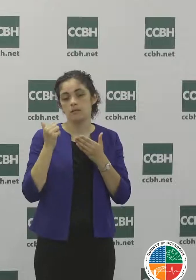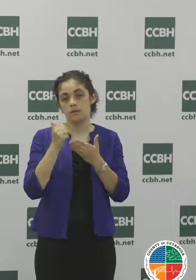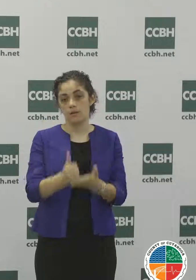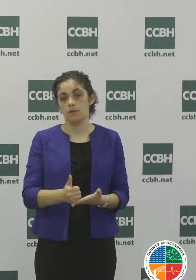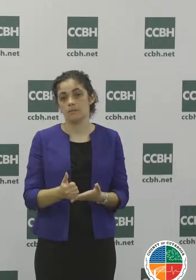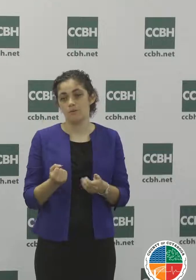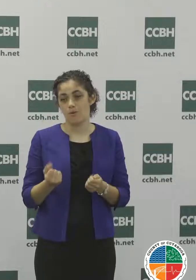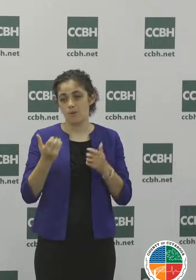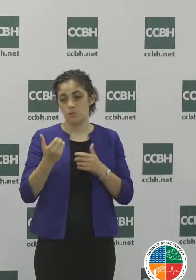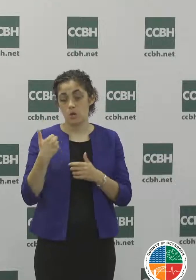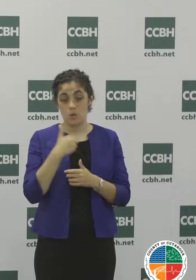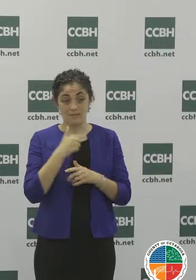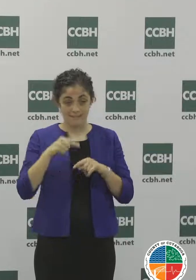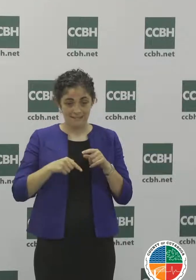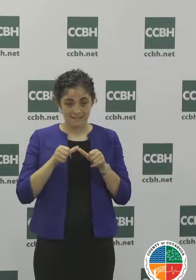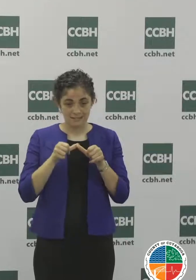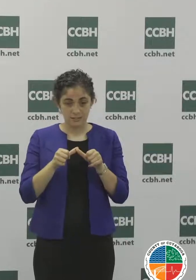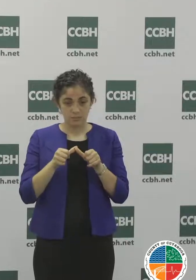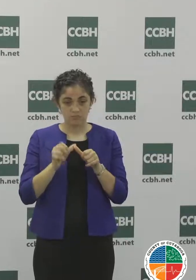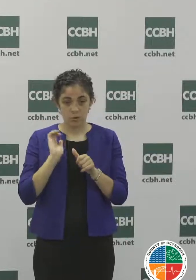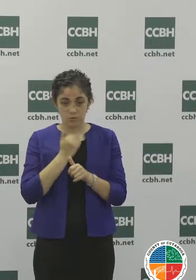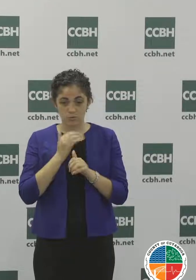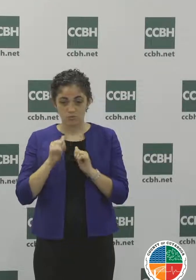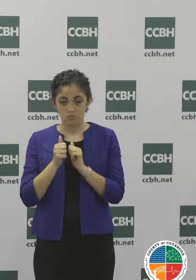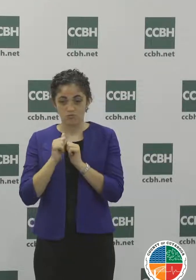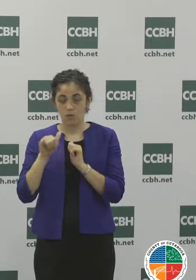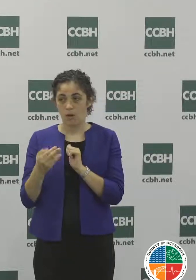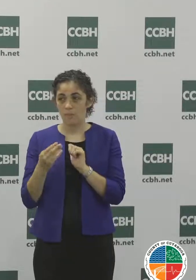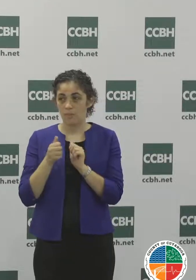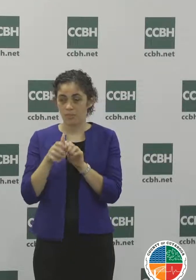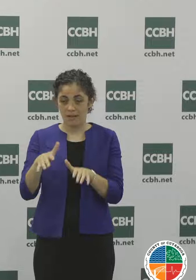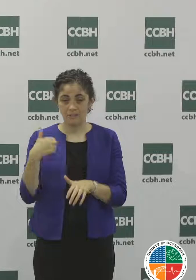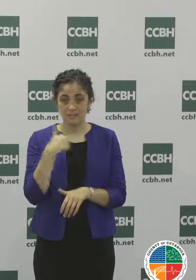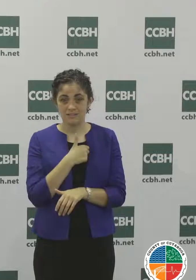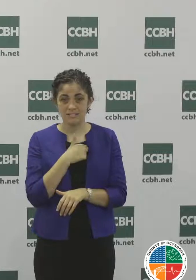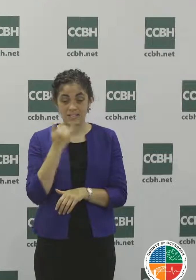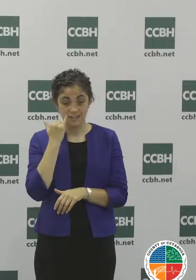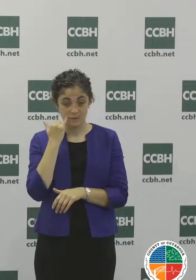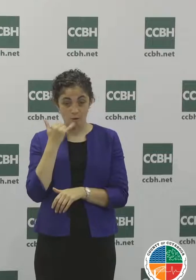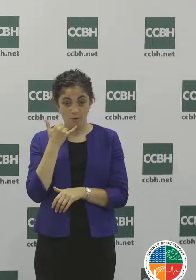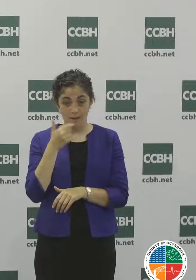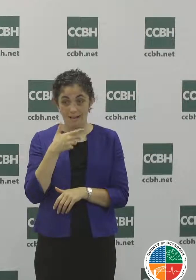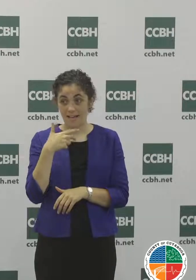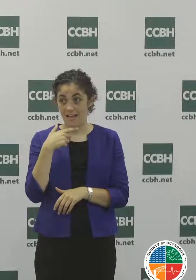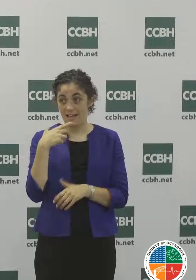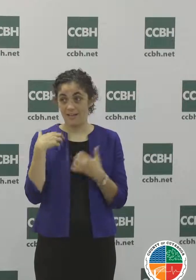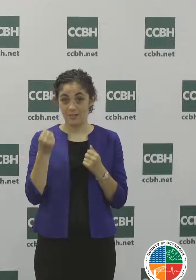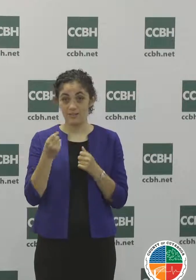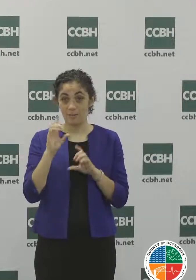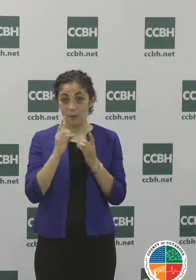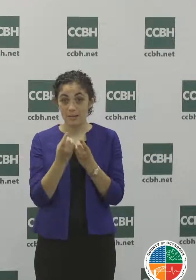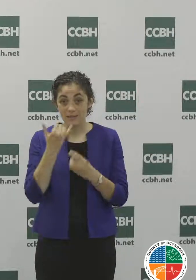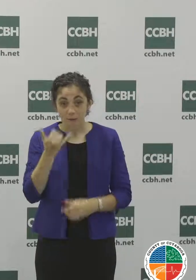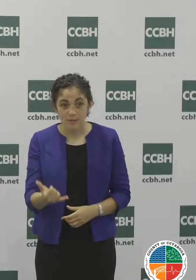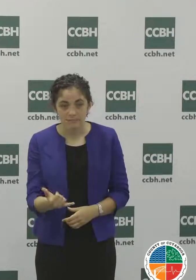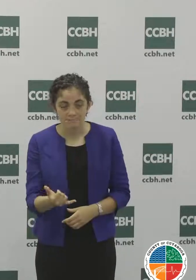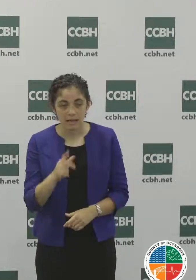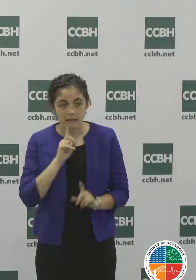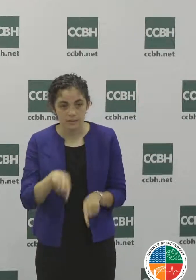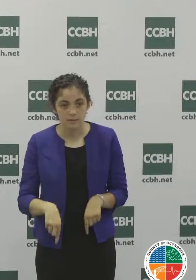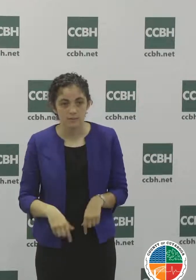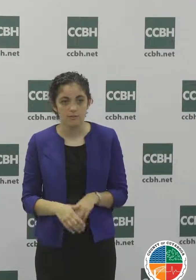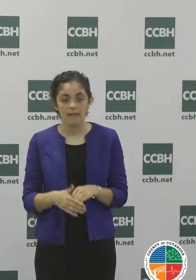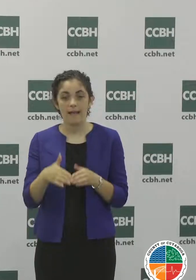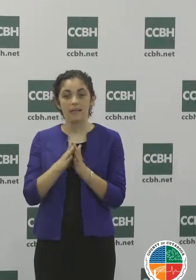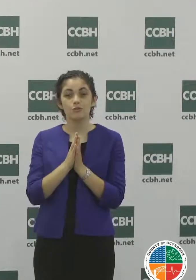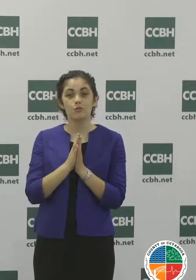We could not do our jobs without you. So please pick up the phone when your health department calls. We'll ask you your name and